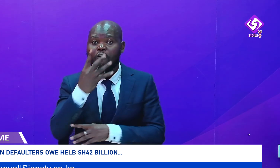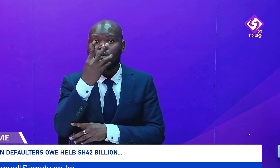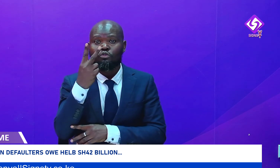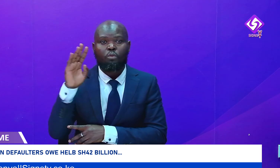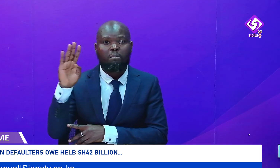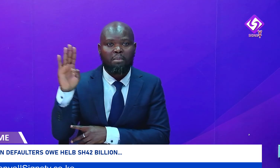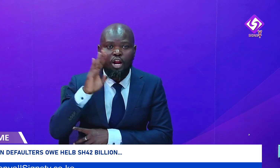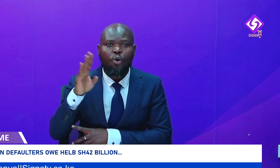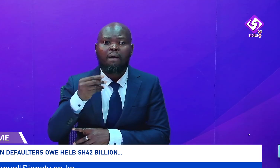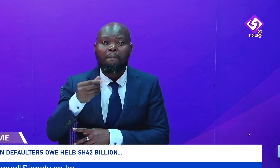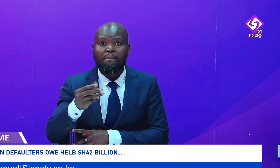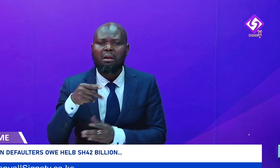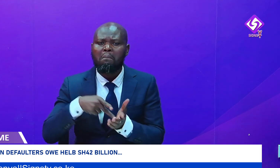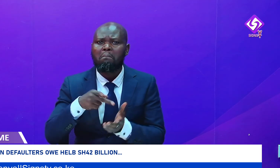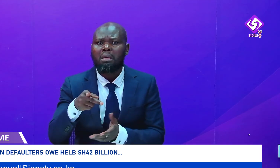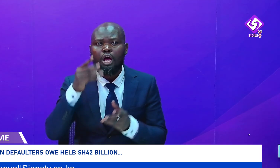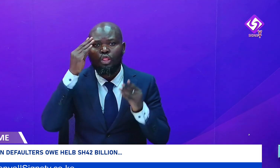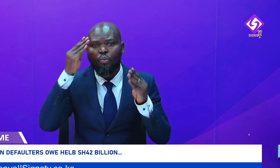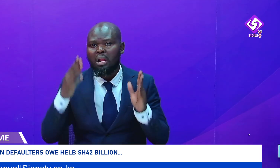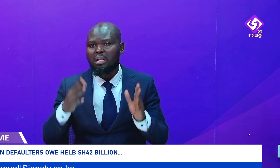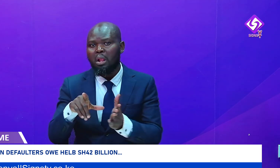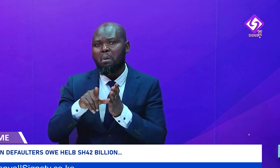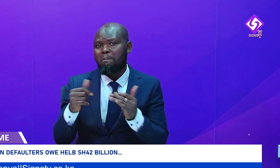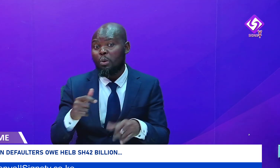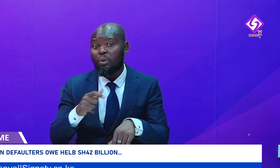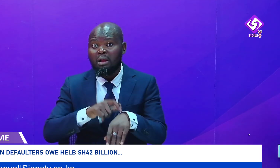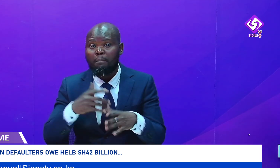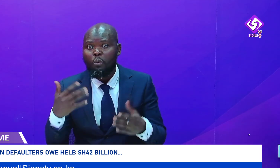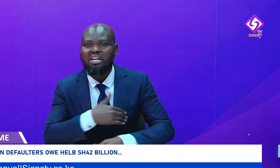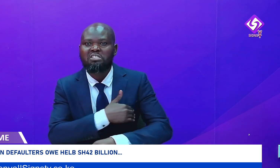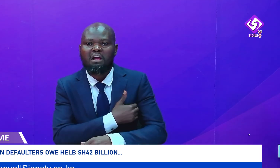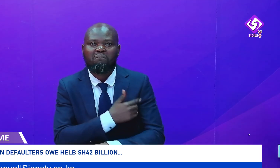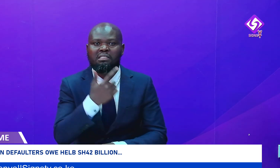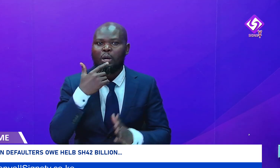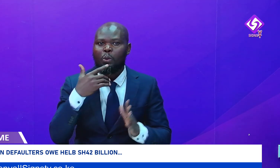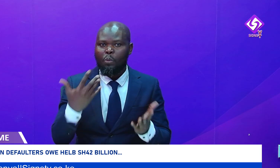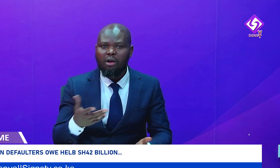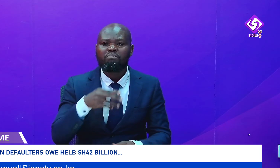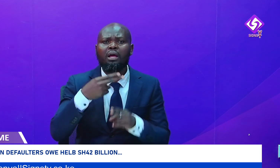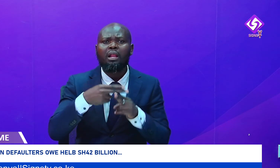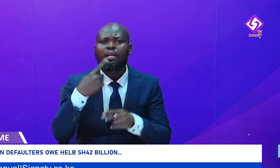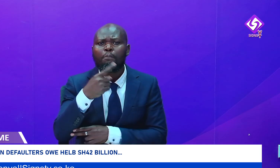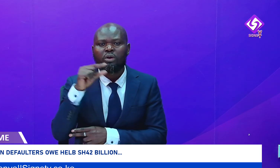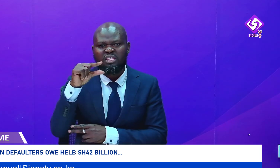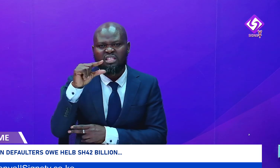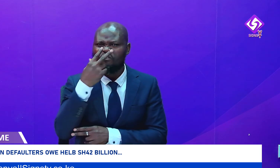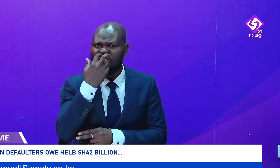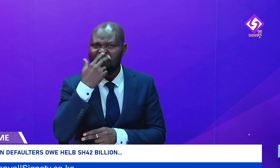380,330 loans defaulters owe the government a total of 42 billion shillings in unpaid student loans. According to HELB